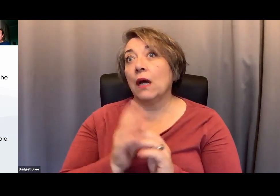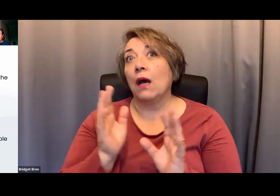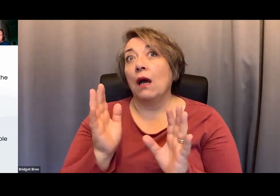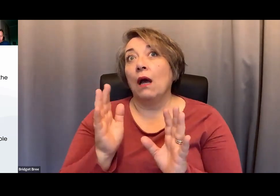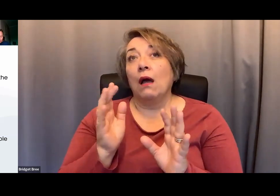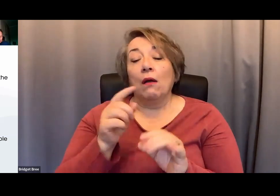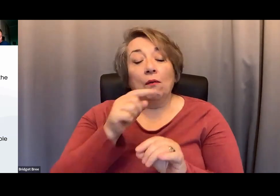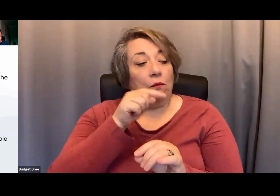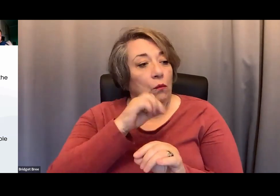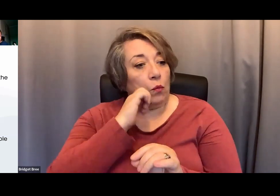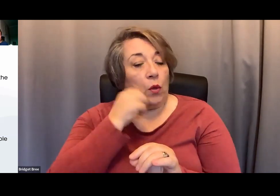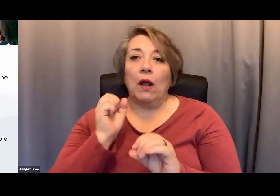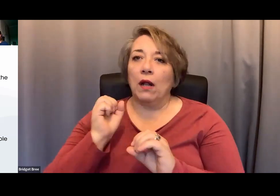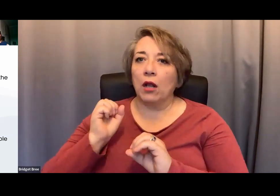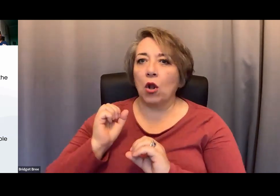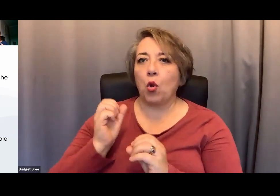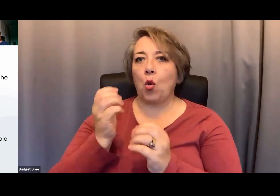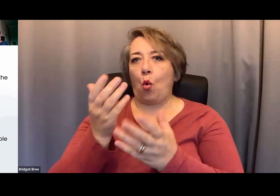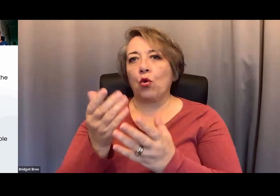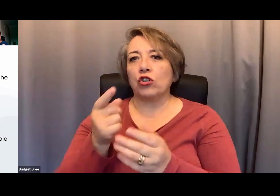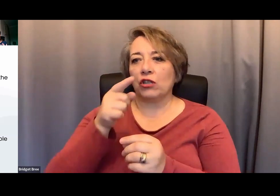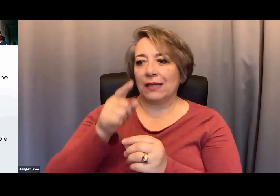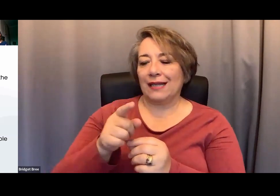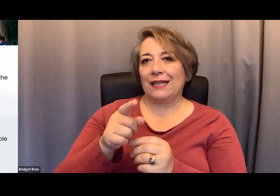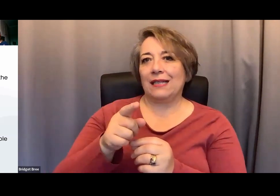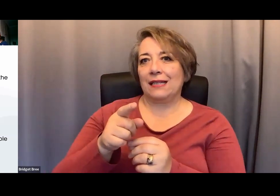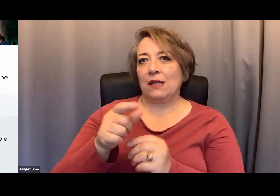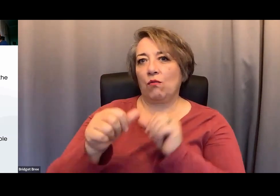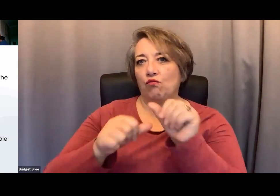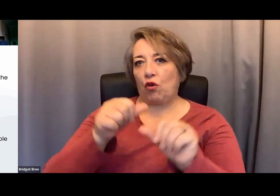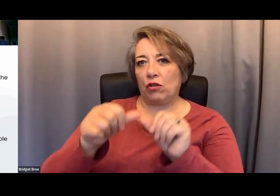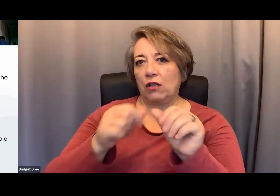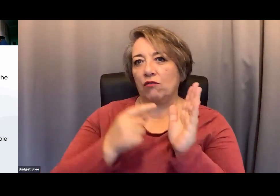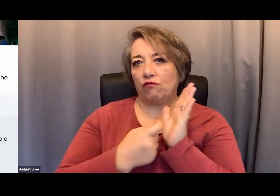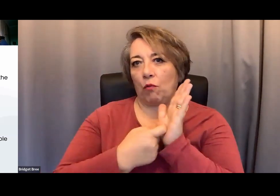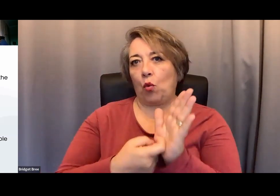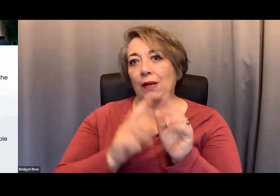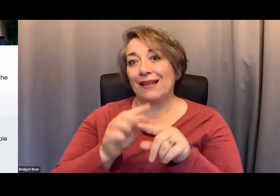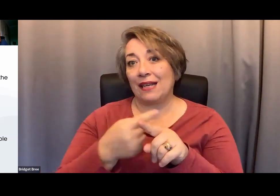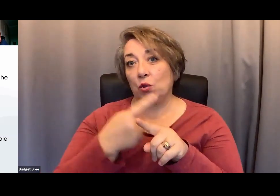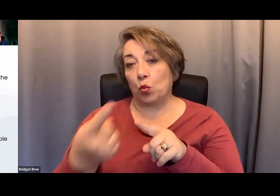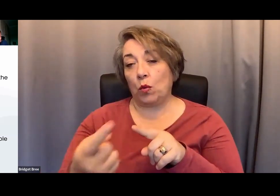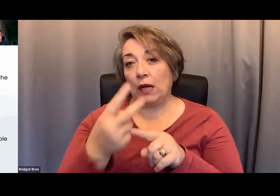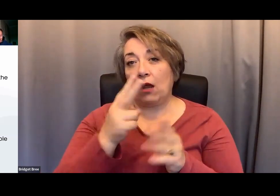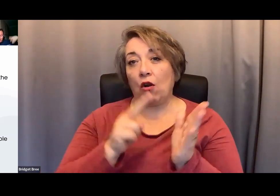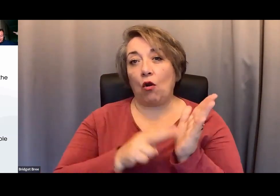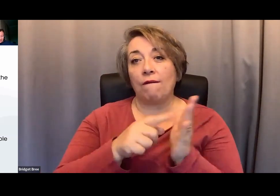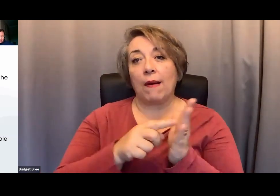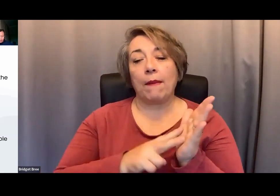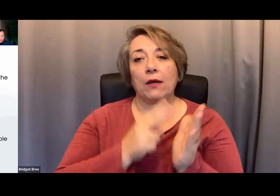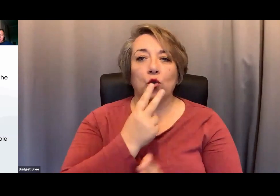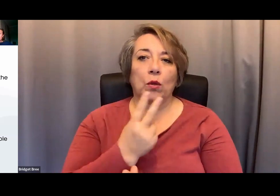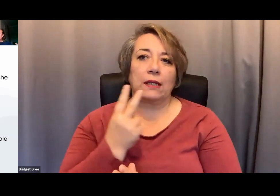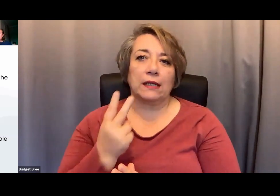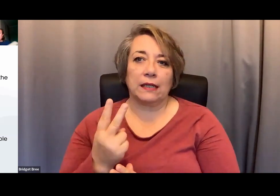these definitions and publishing a report about our process next week on November 22nd. And we have the